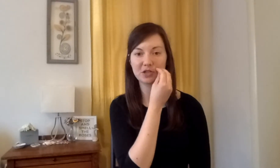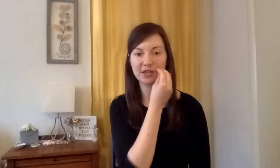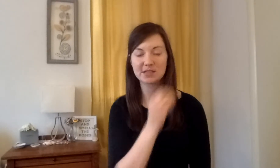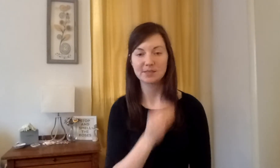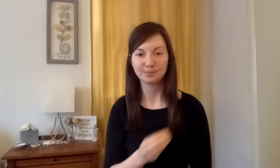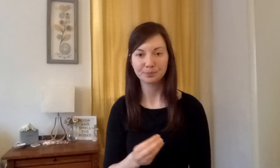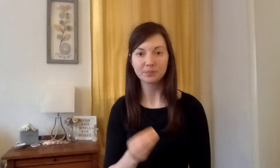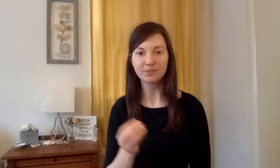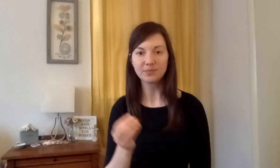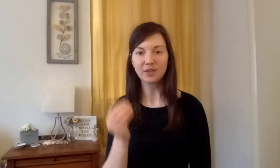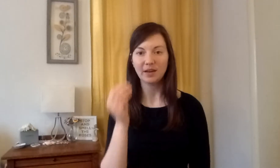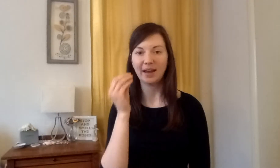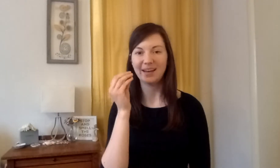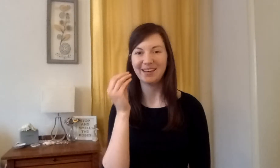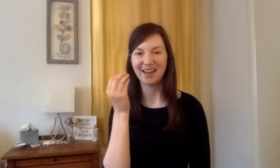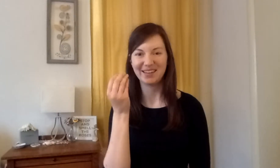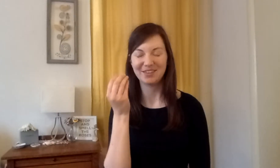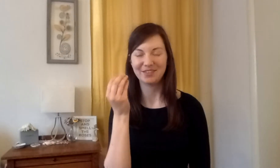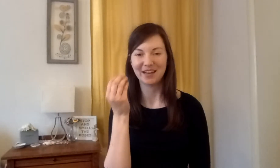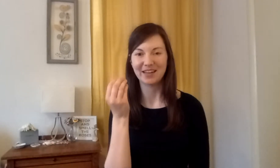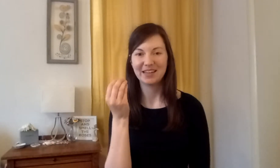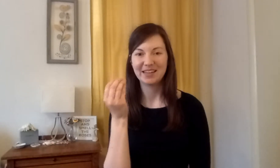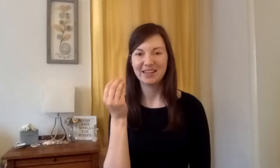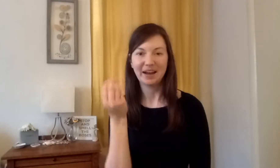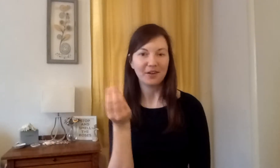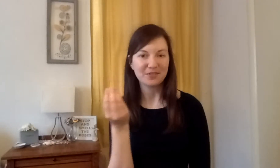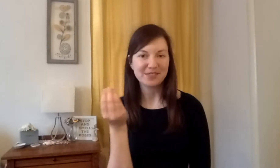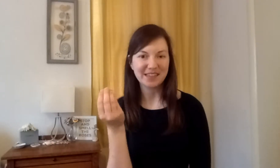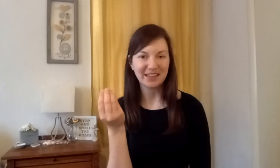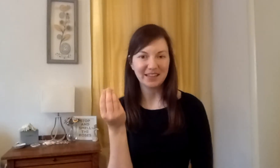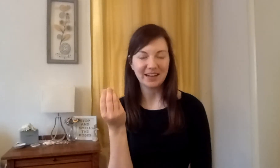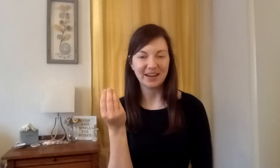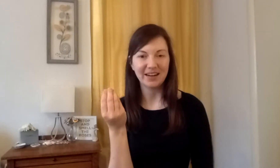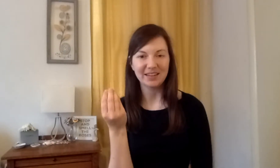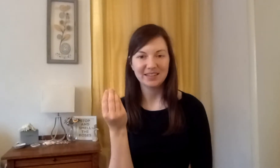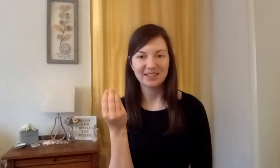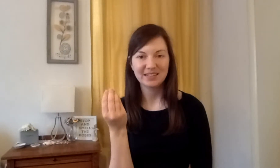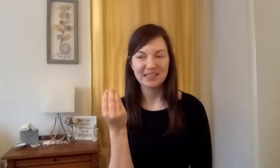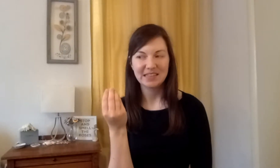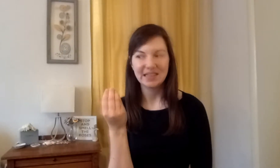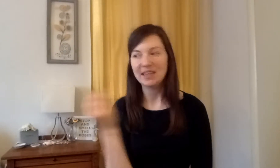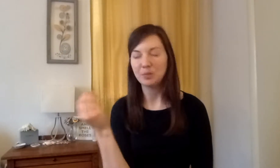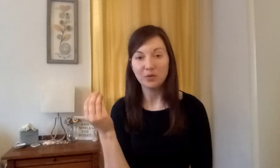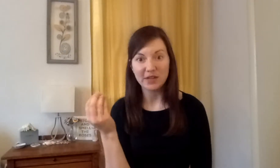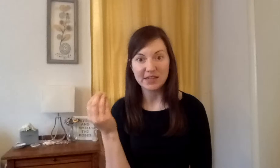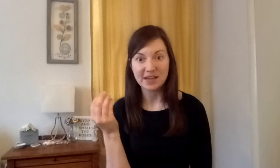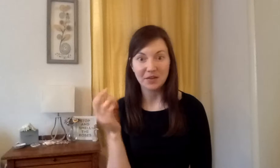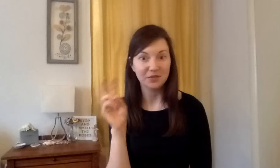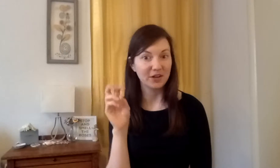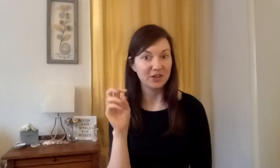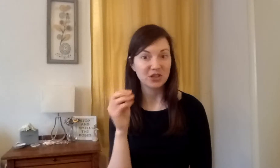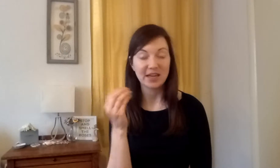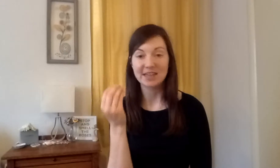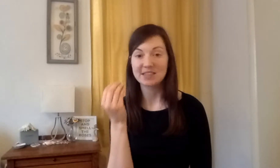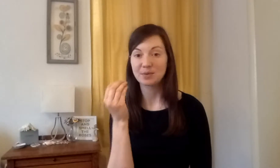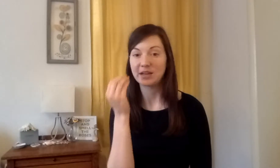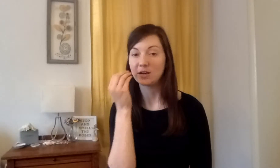cheeks. And I think of like how you've seen in the movies how the French kiss, where they go